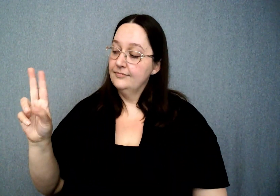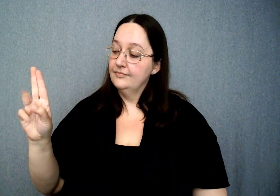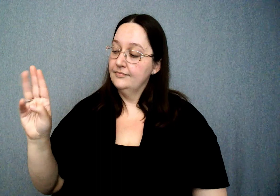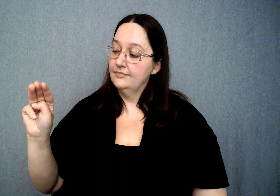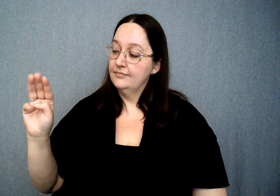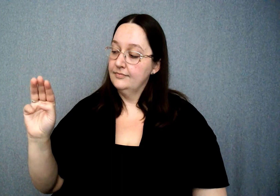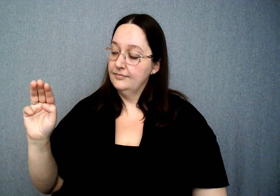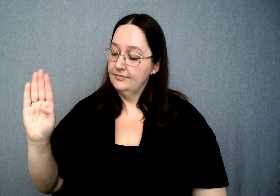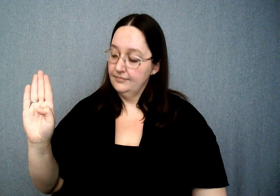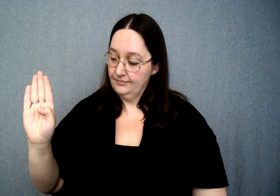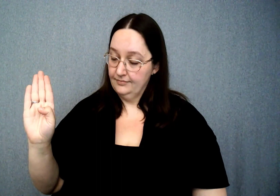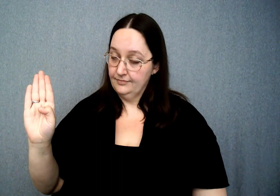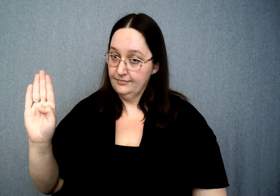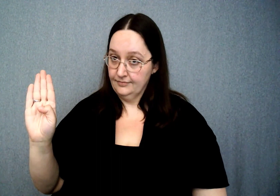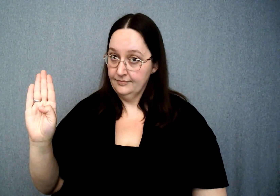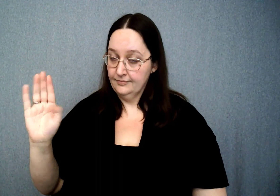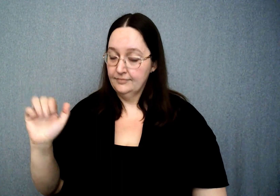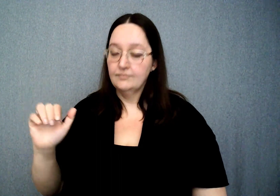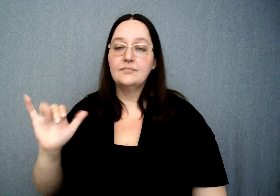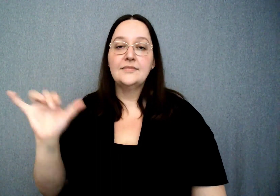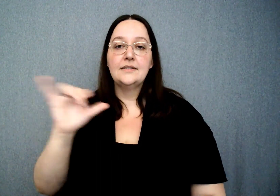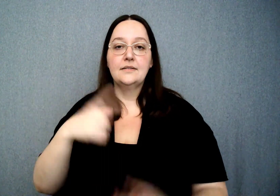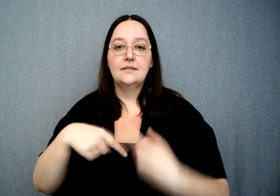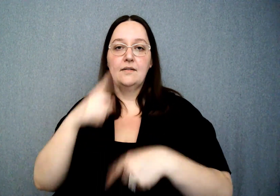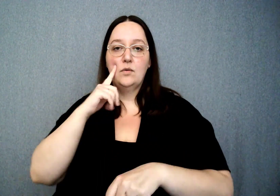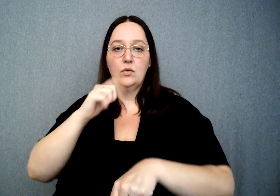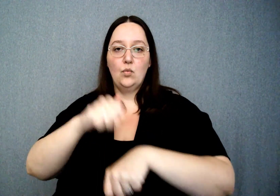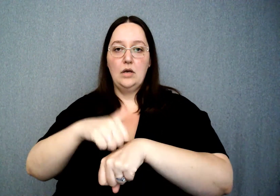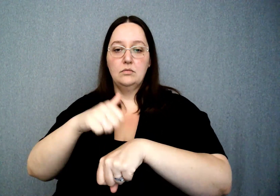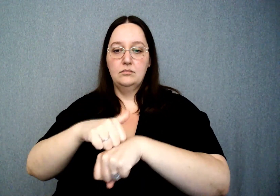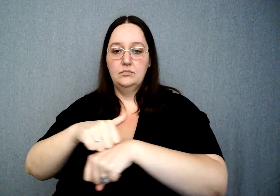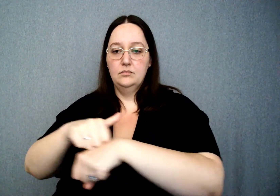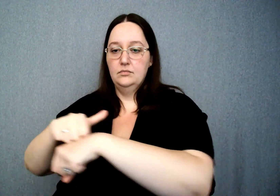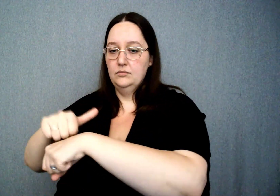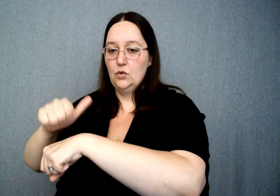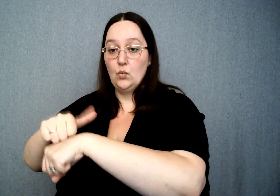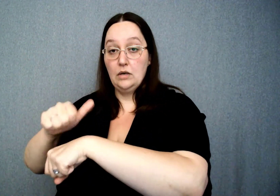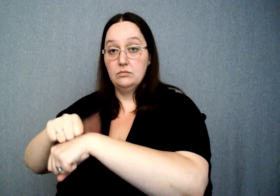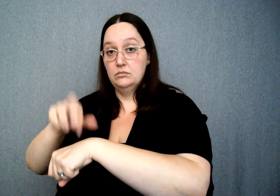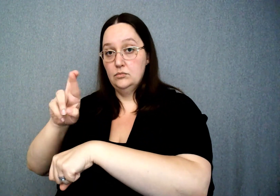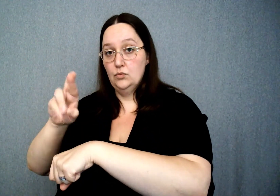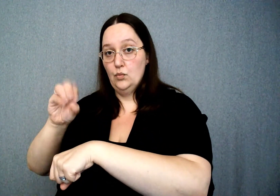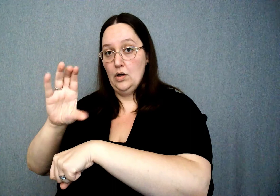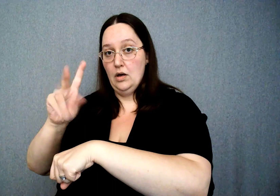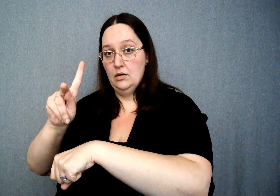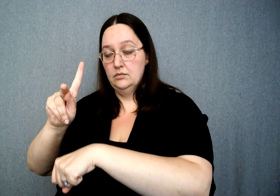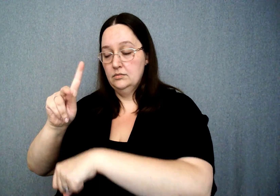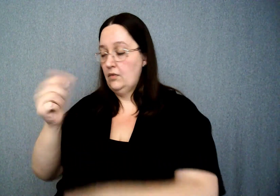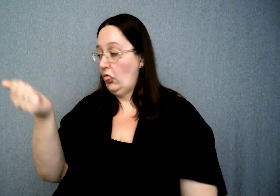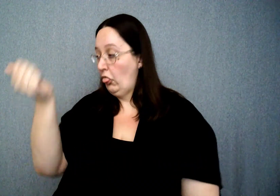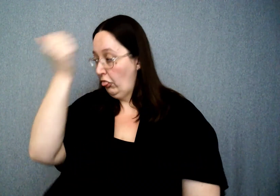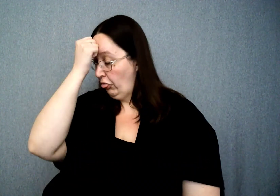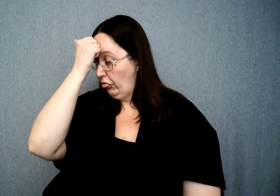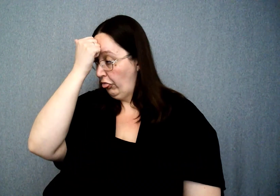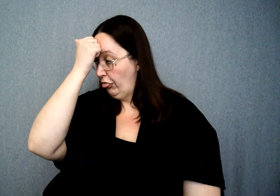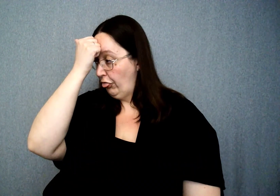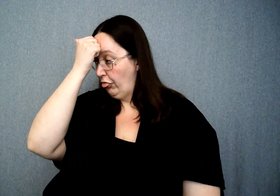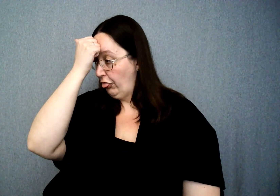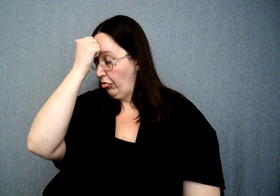56, dumb. Like with the sign rock, your open A, you're going to hit